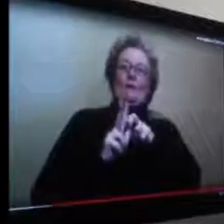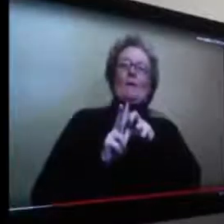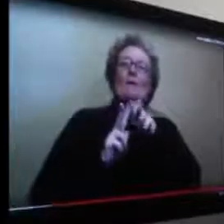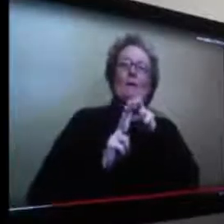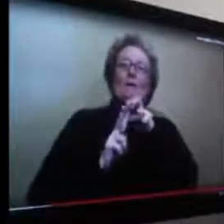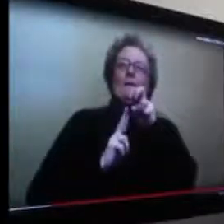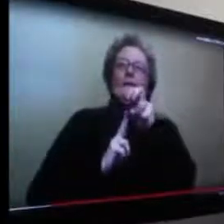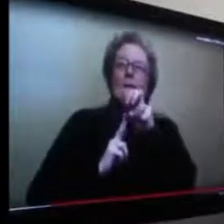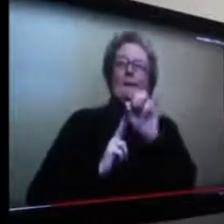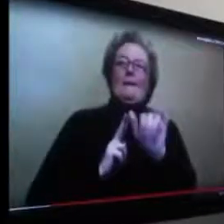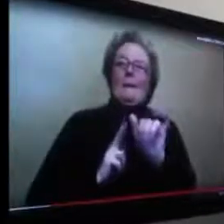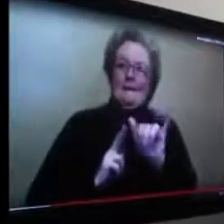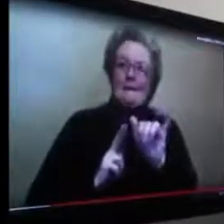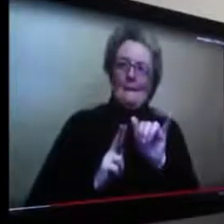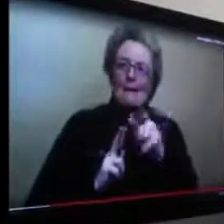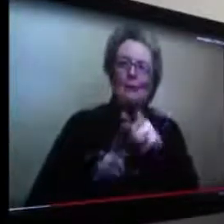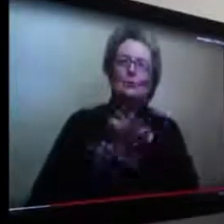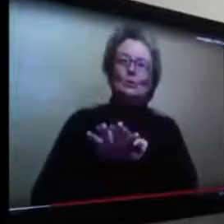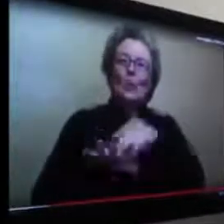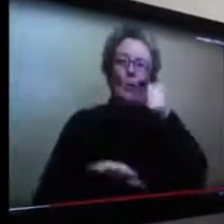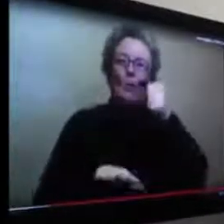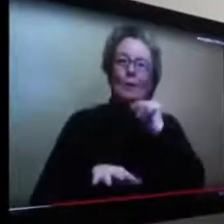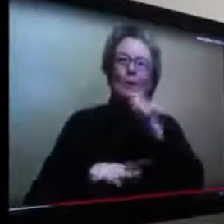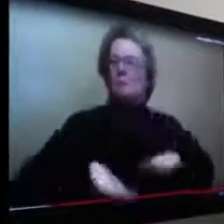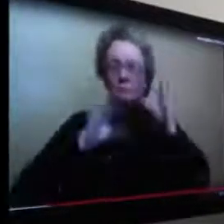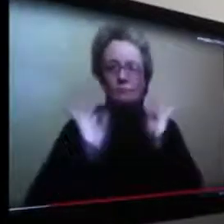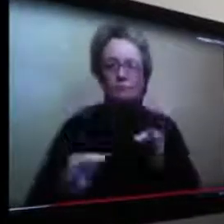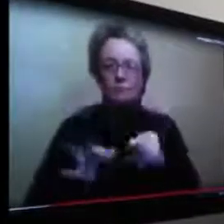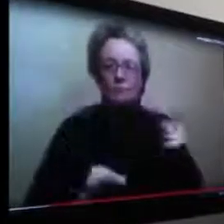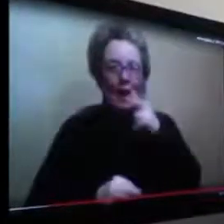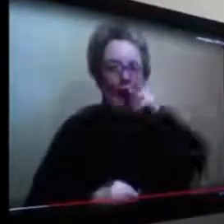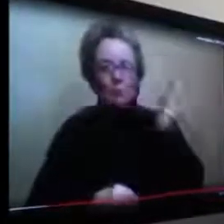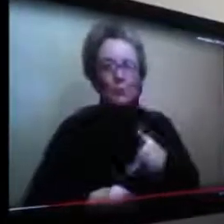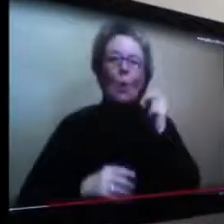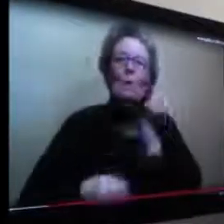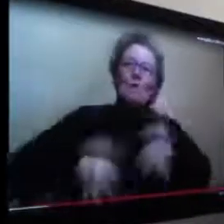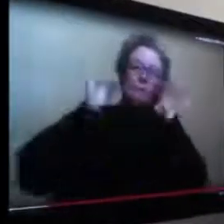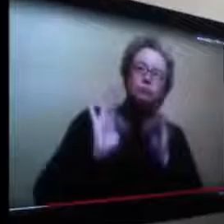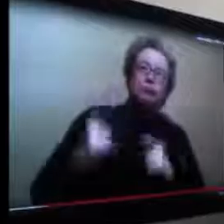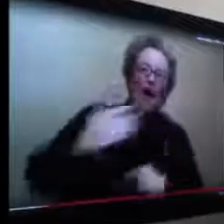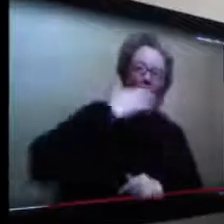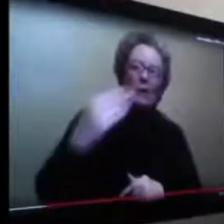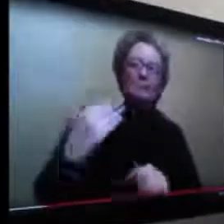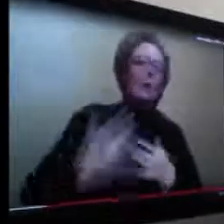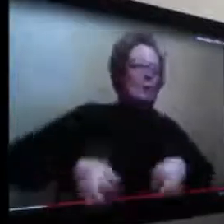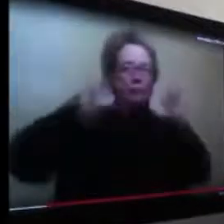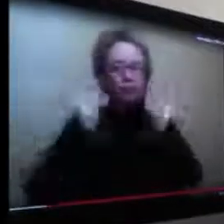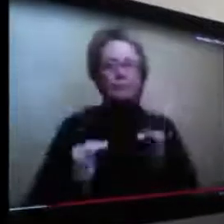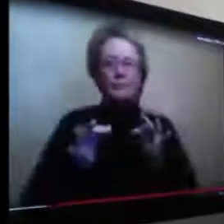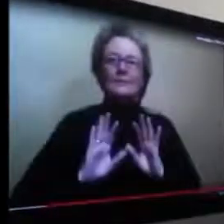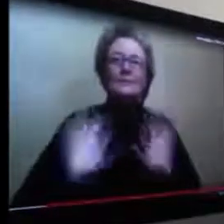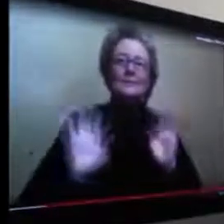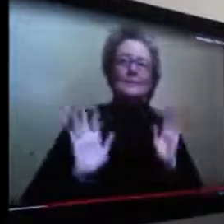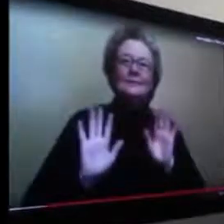And so I really would recommend that you would hold your judgment and go through these 3 steps before you make a flash judgment on anyone.